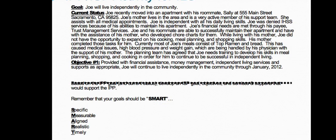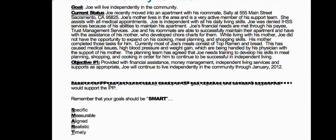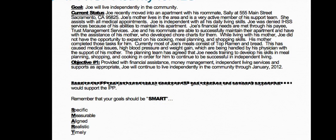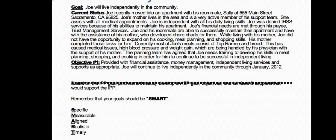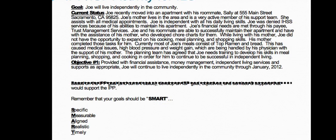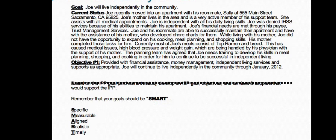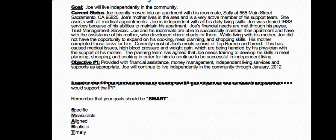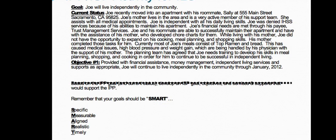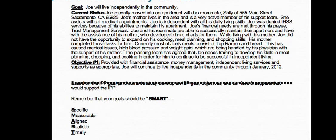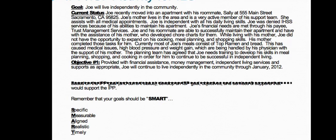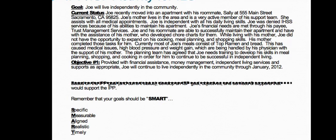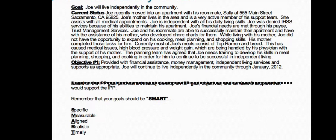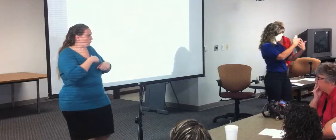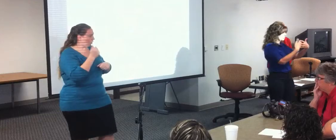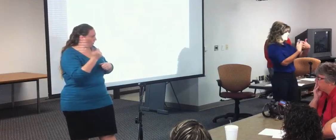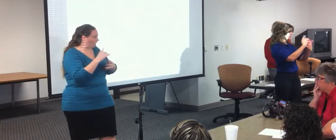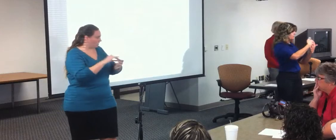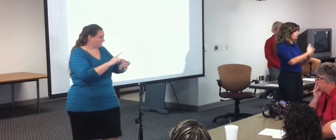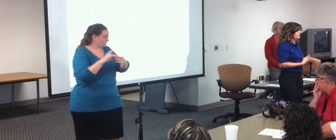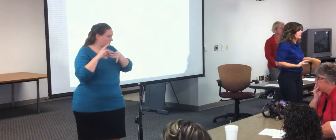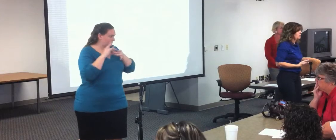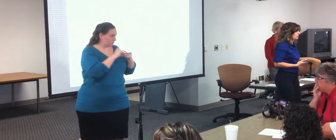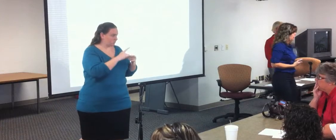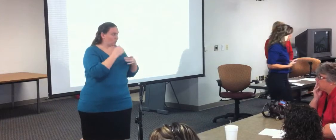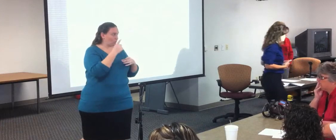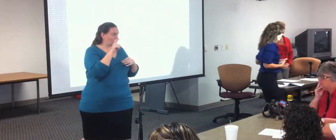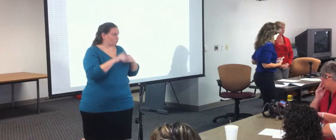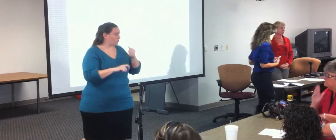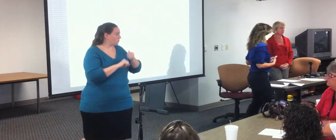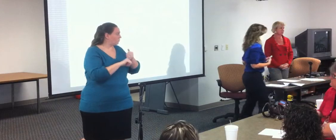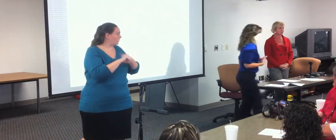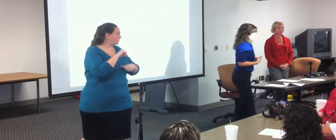IPP. We're all typed in. One should support the other.